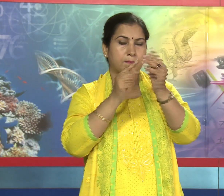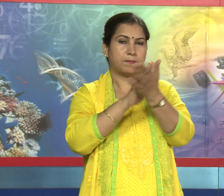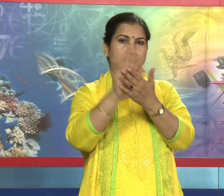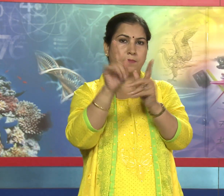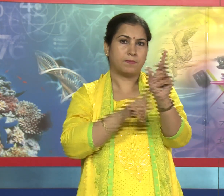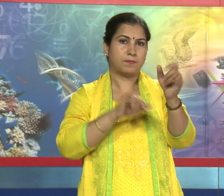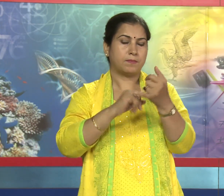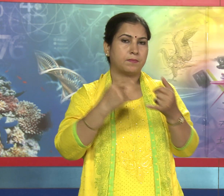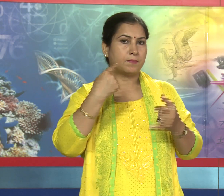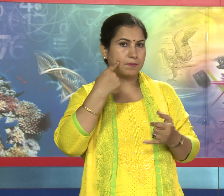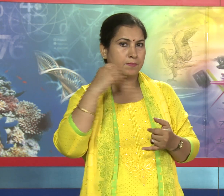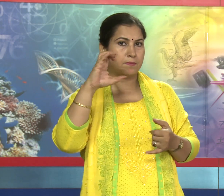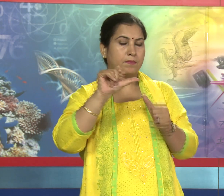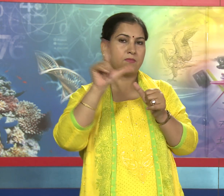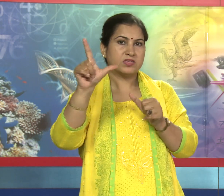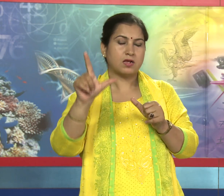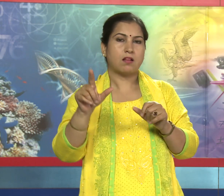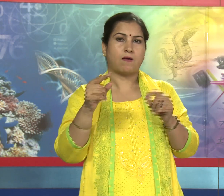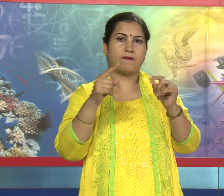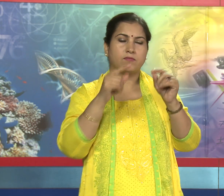India. And now in this video,